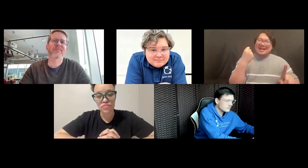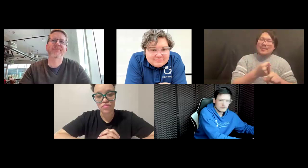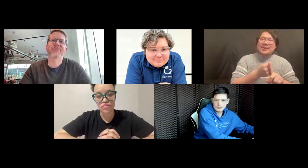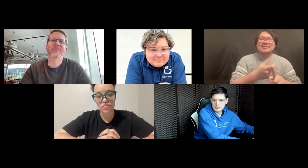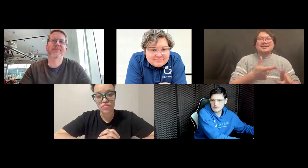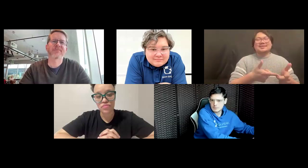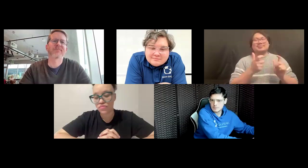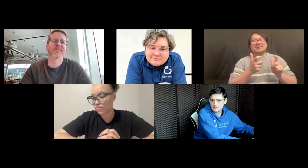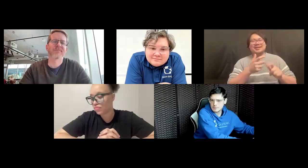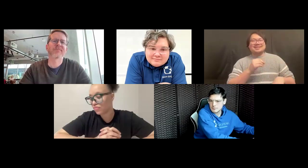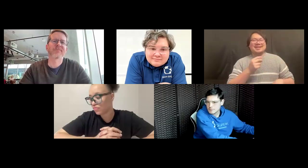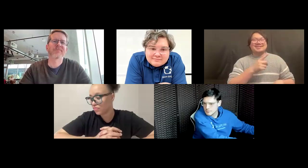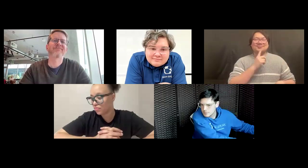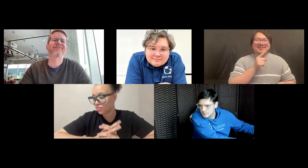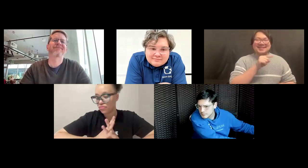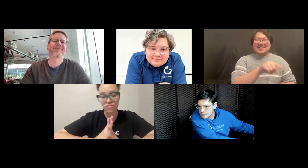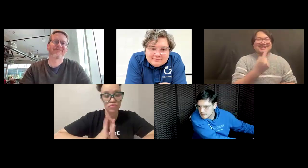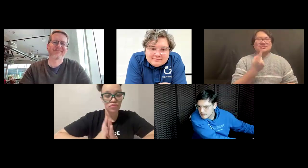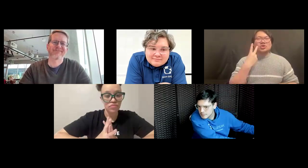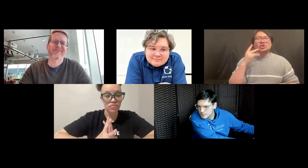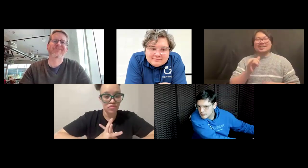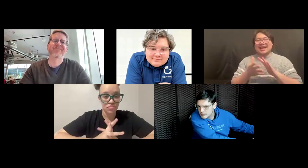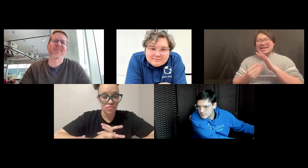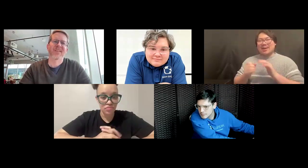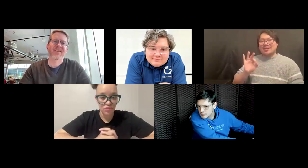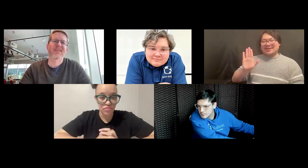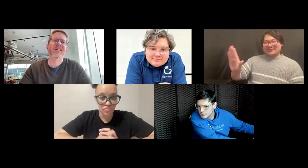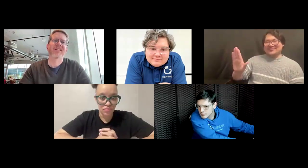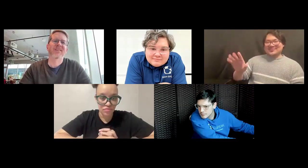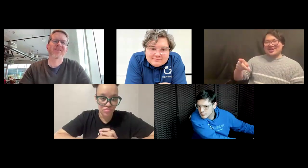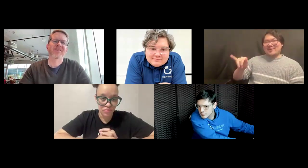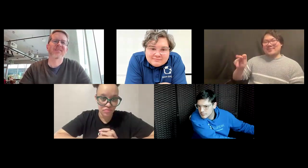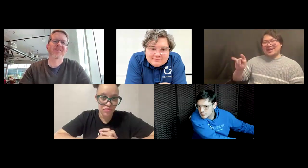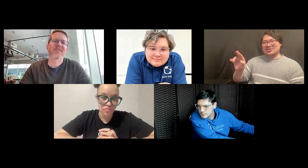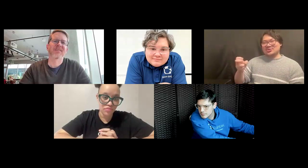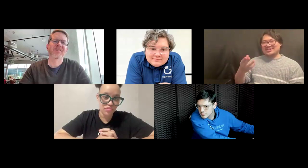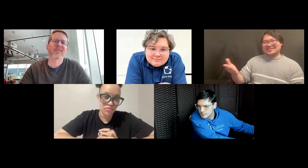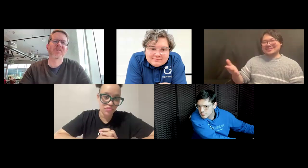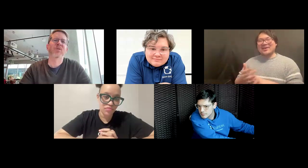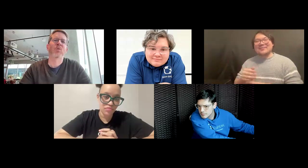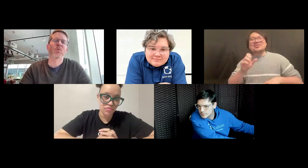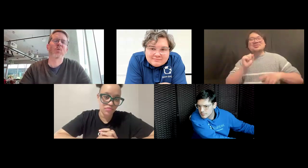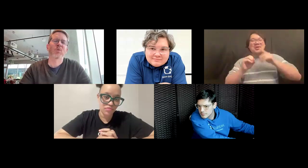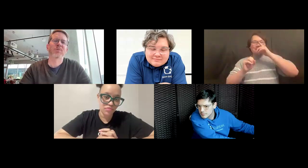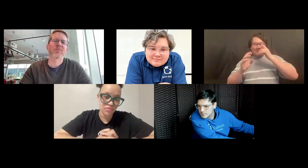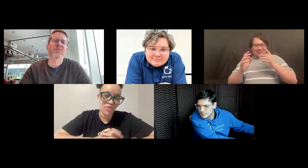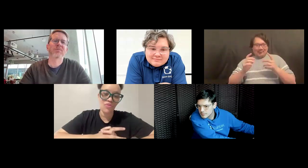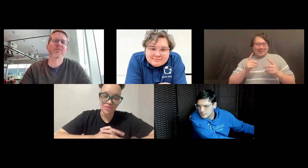that we wanted it to make. So then that did impact speed. And so then we sort of copied it over